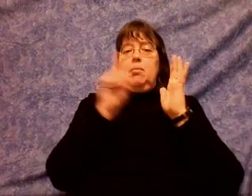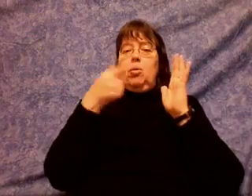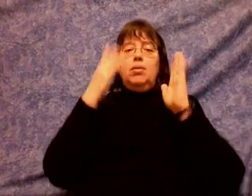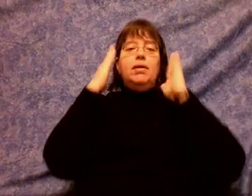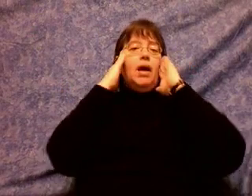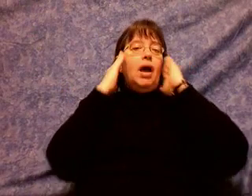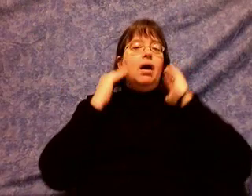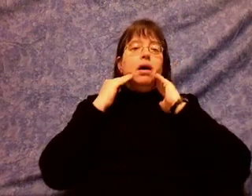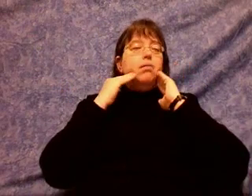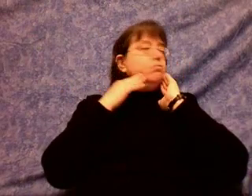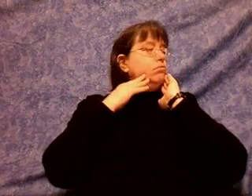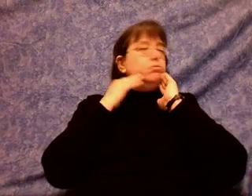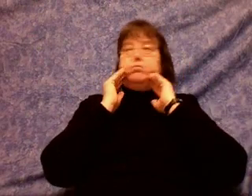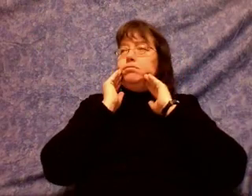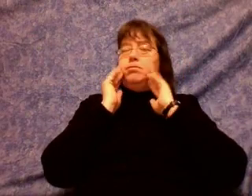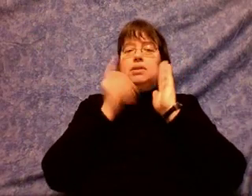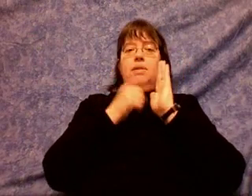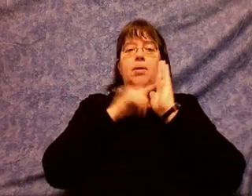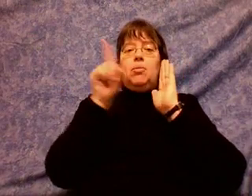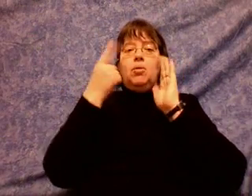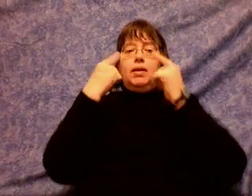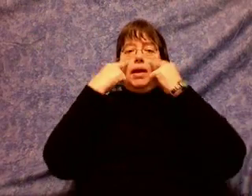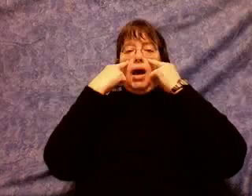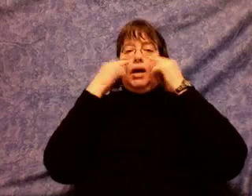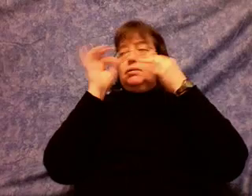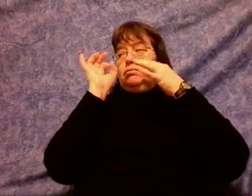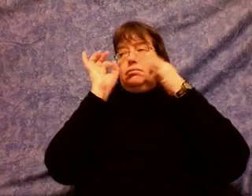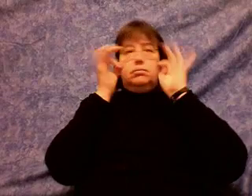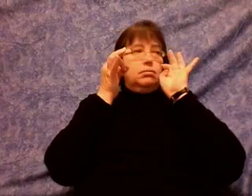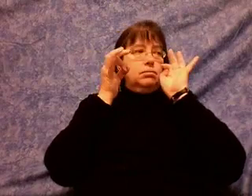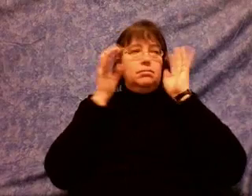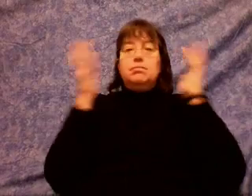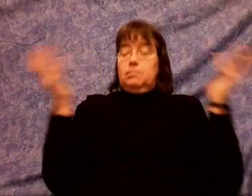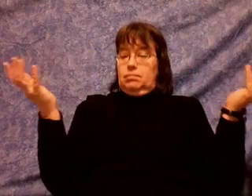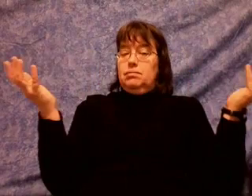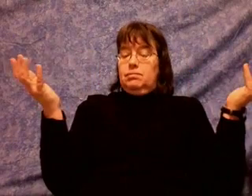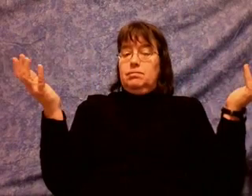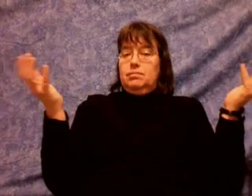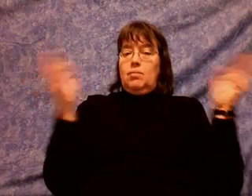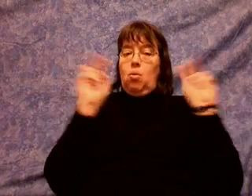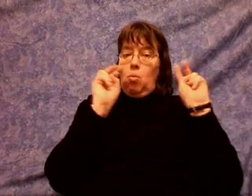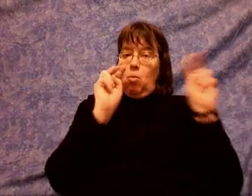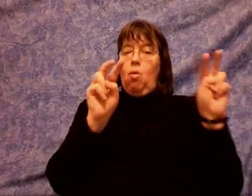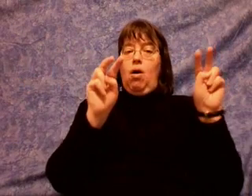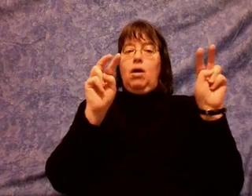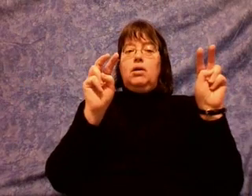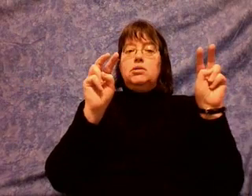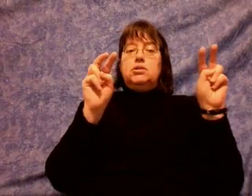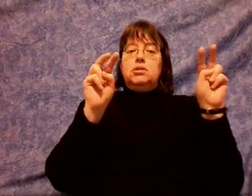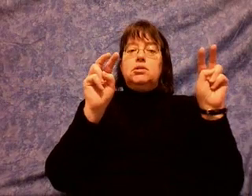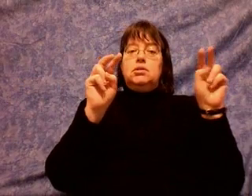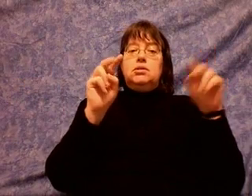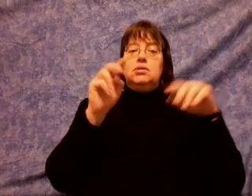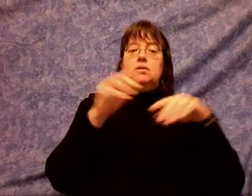tilts. Sometimes it's just the upper head and the jaw. Sometimes it's just the eyes. So watch those